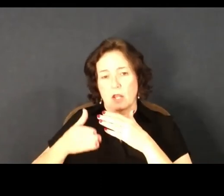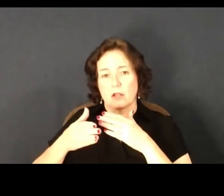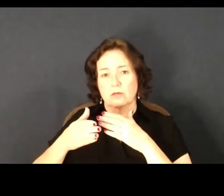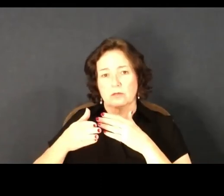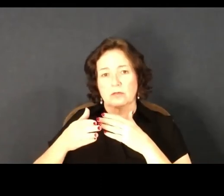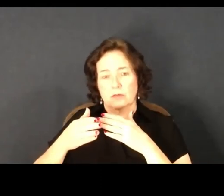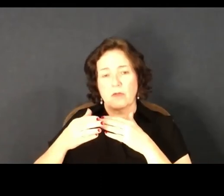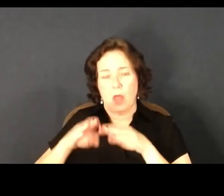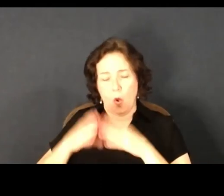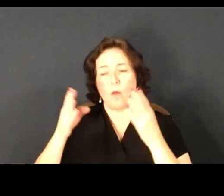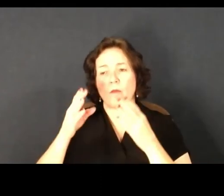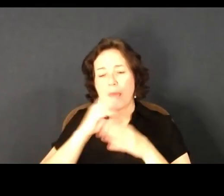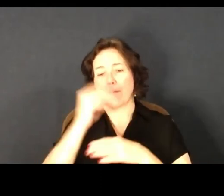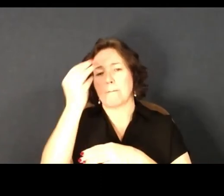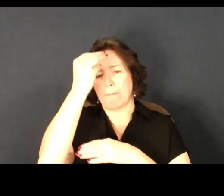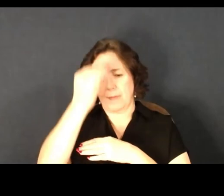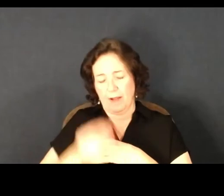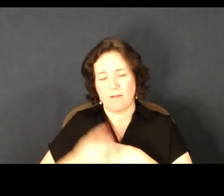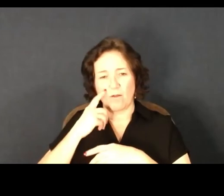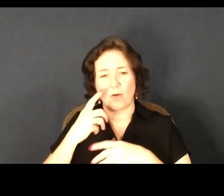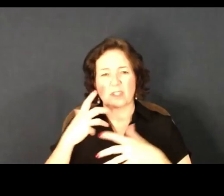every Monday night for Scary